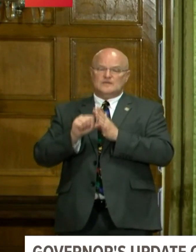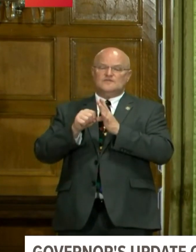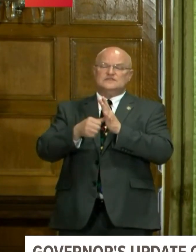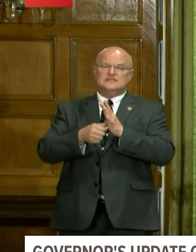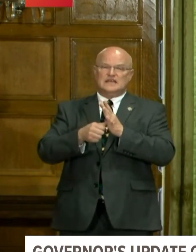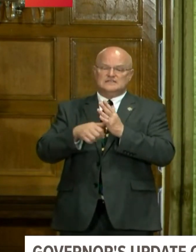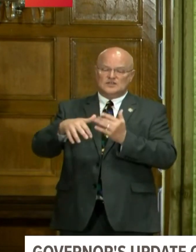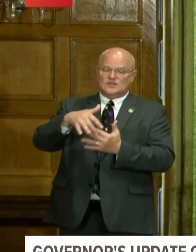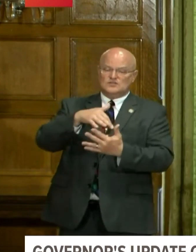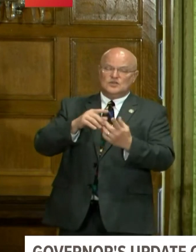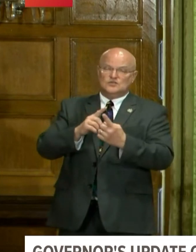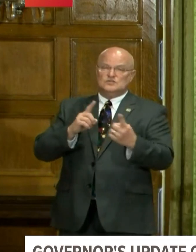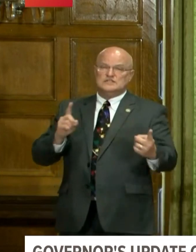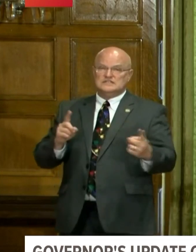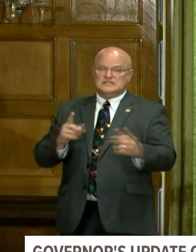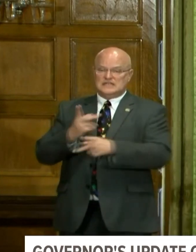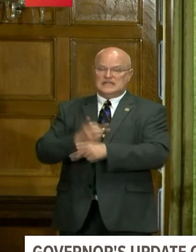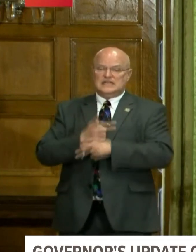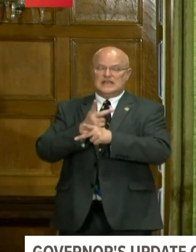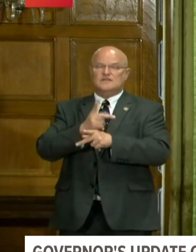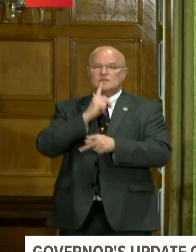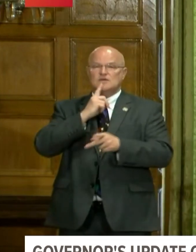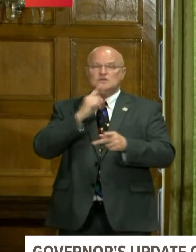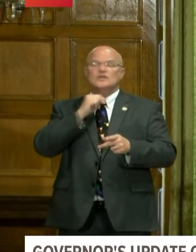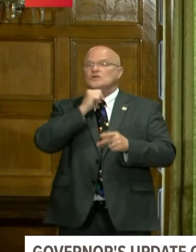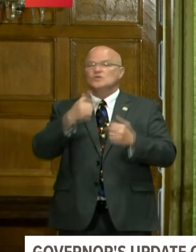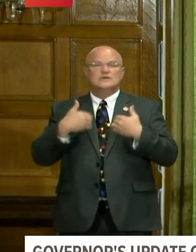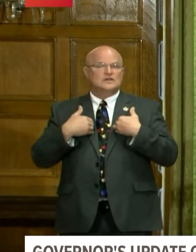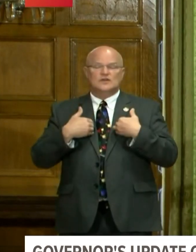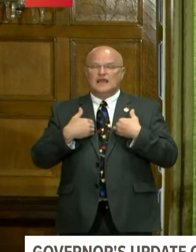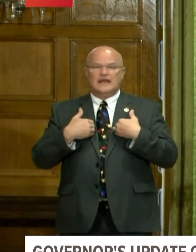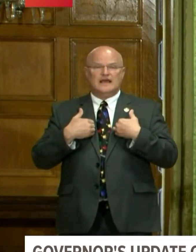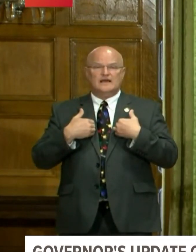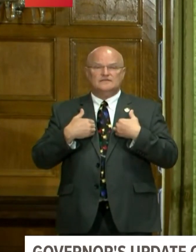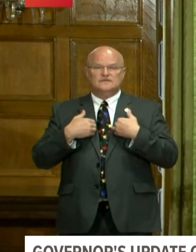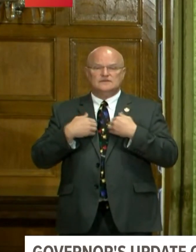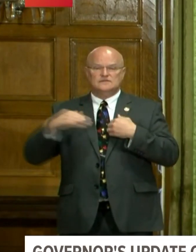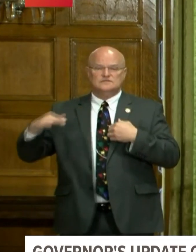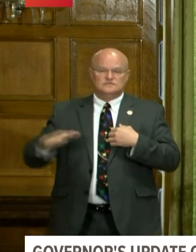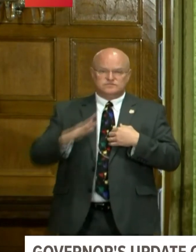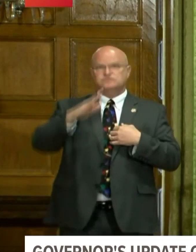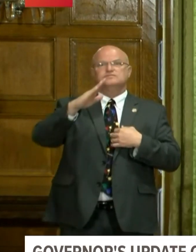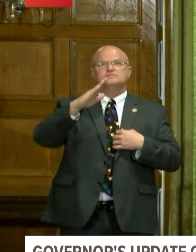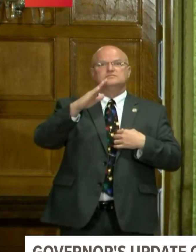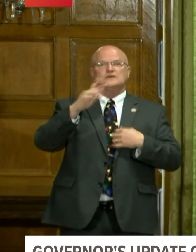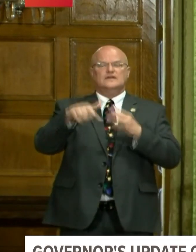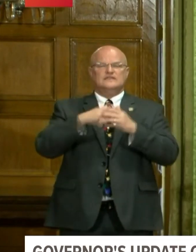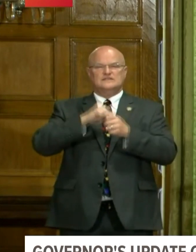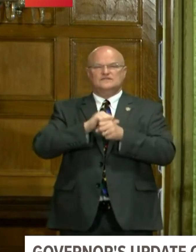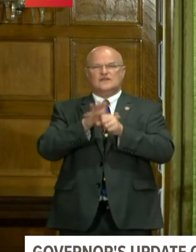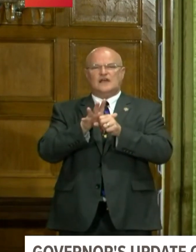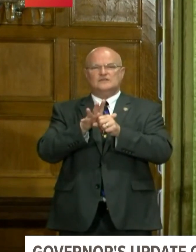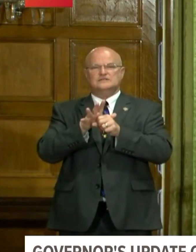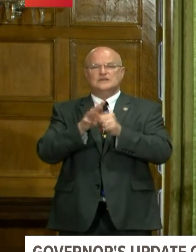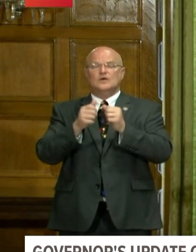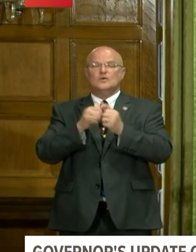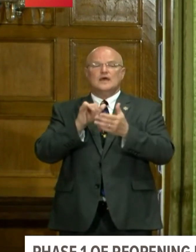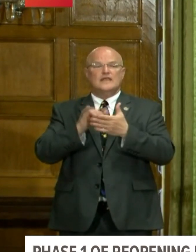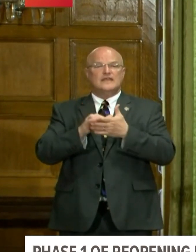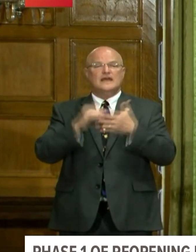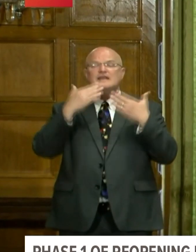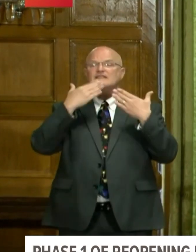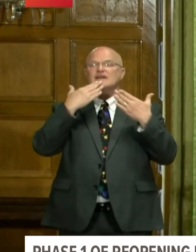emphasize the social distancing and careful so that we make sure we don't have a resurgence of this virus. With